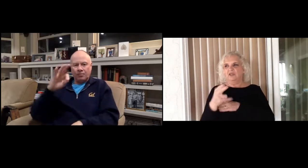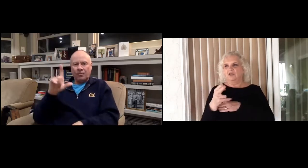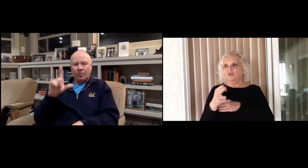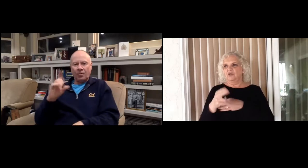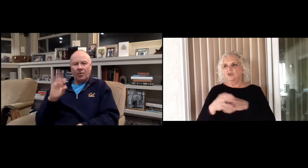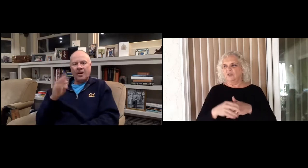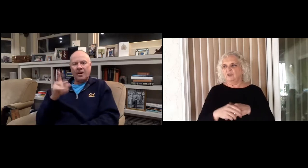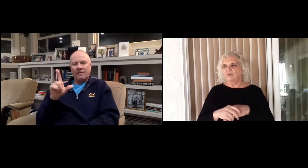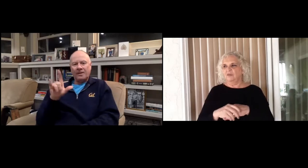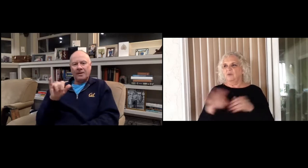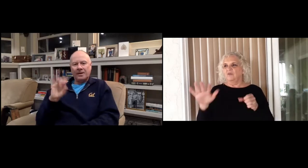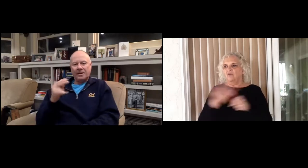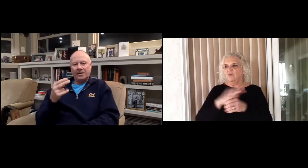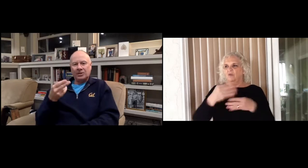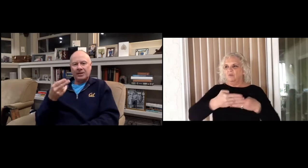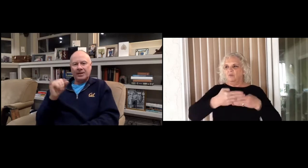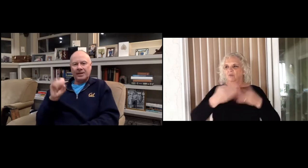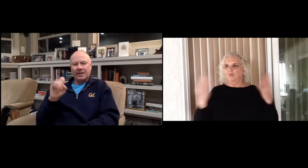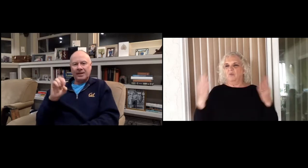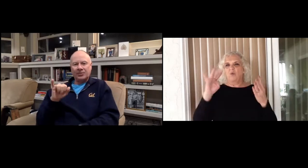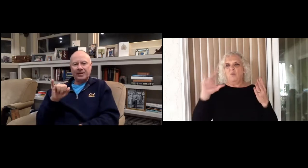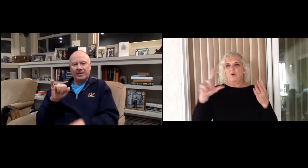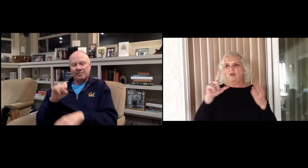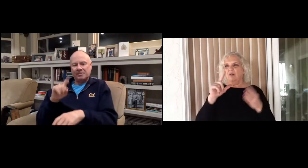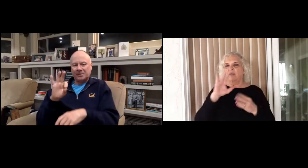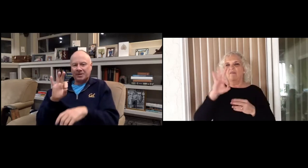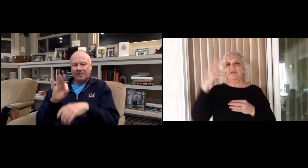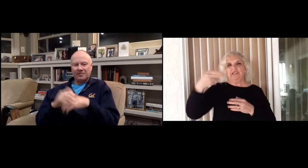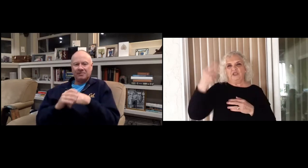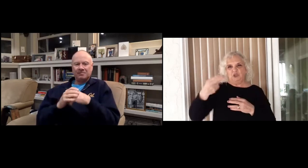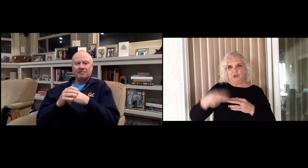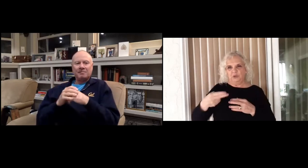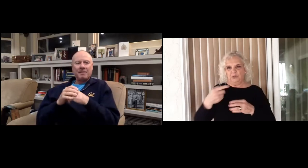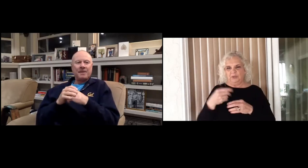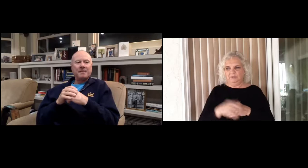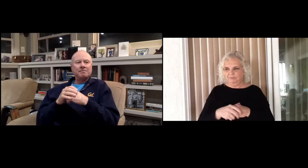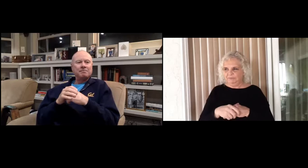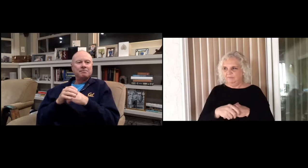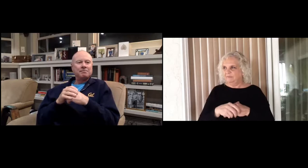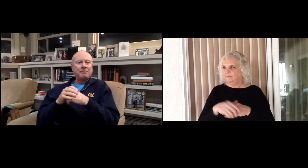full of Lynch history stuff.